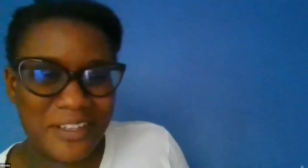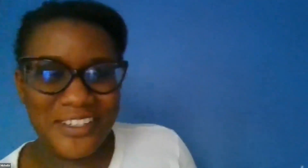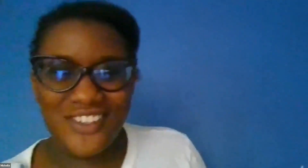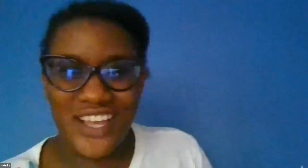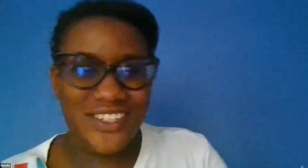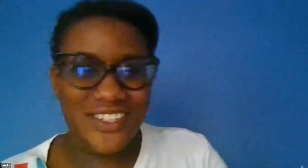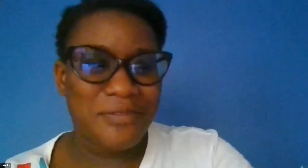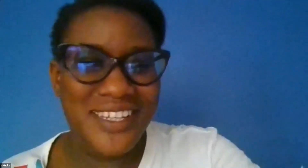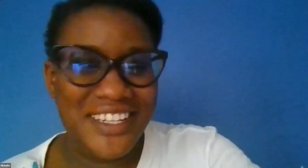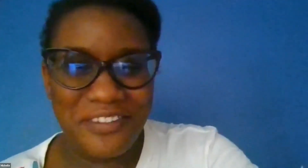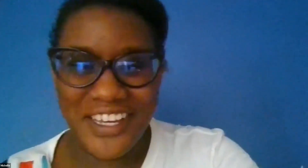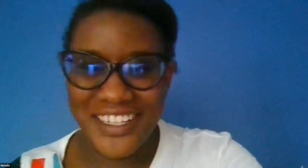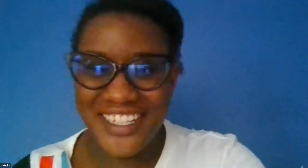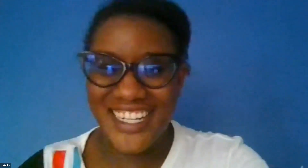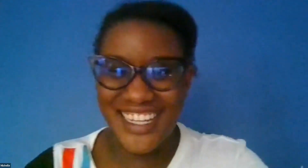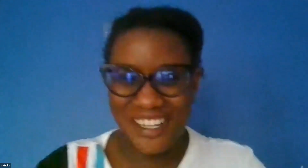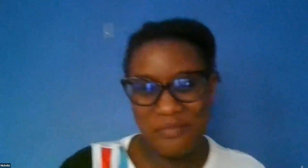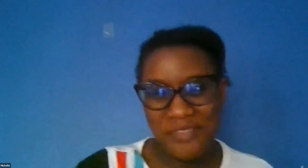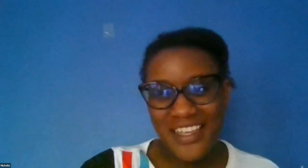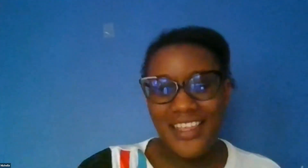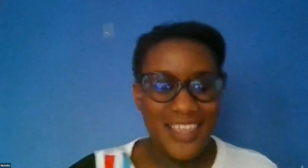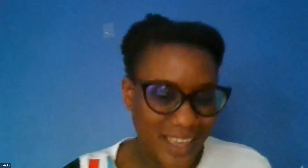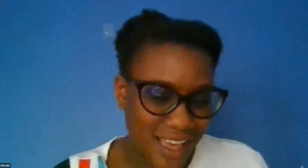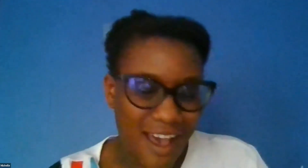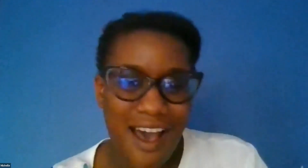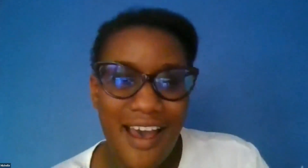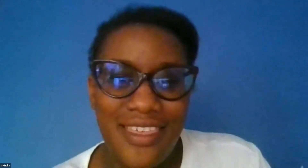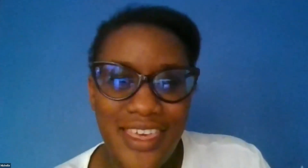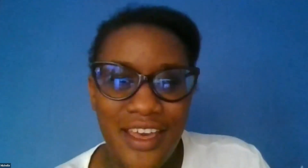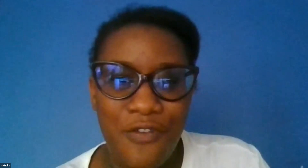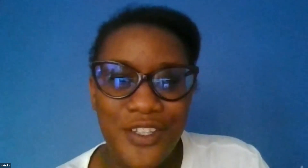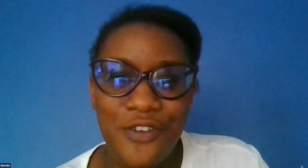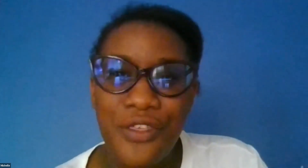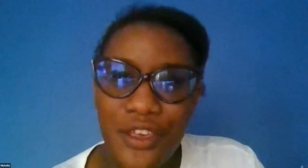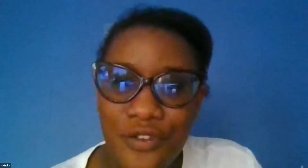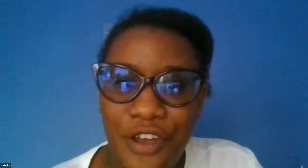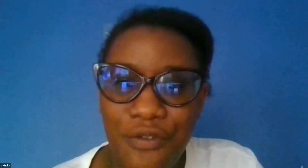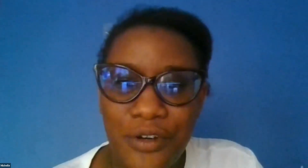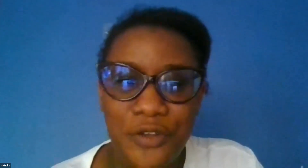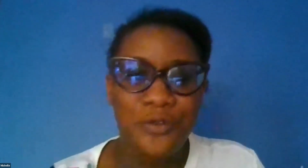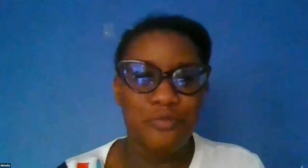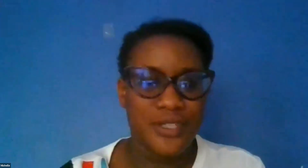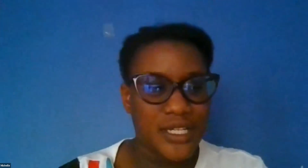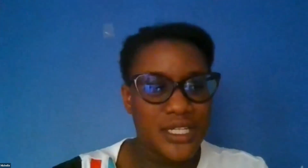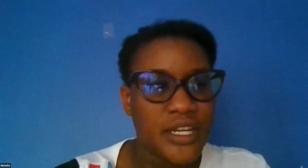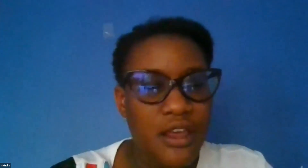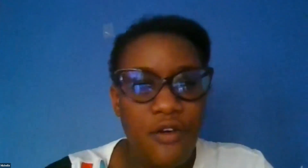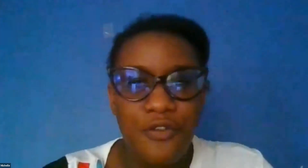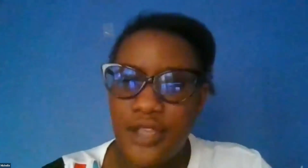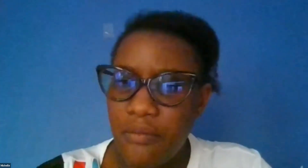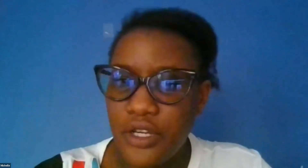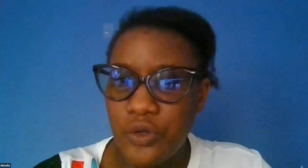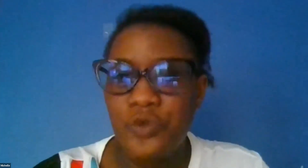this because judging is a really difficult thing. I think, first of all, thank you to everybody who's